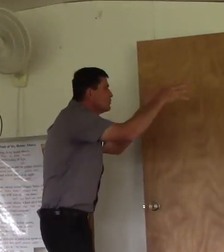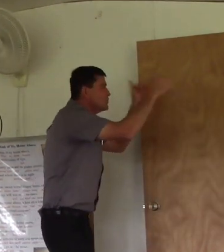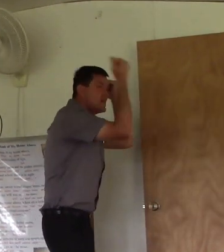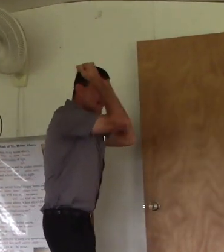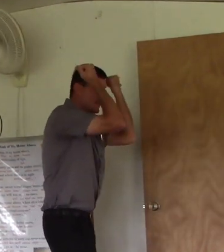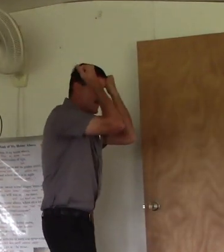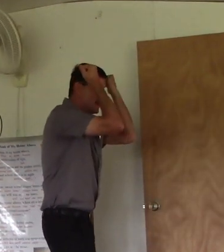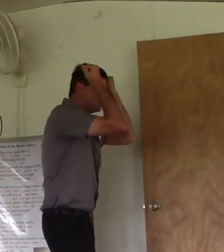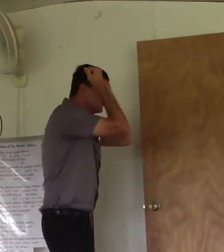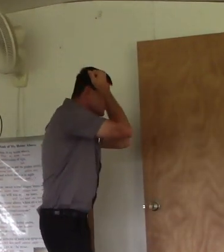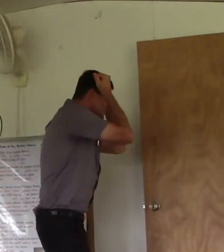calf,